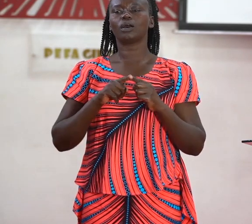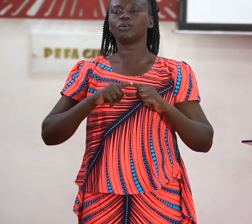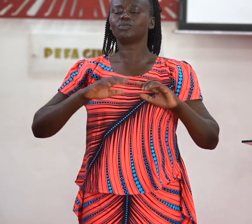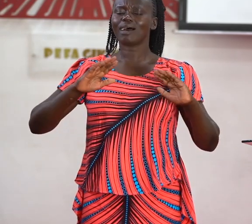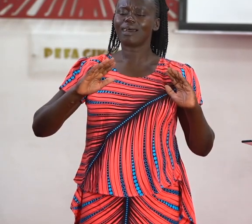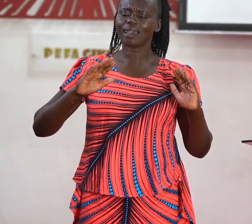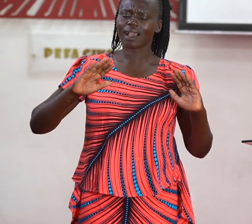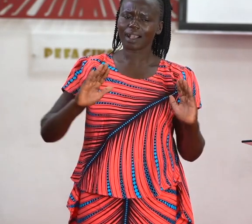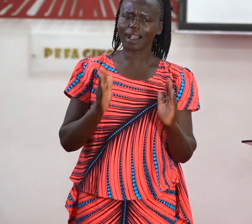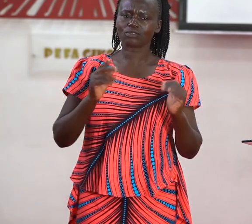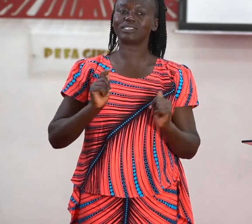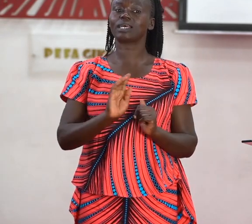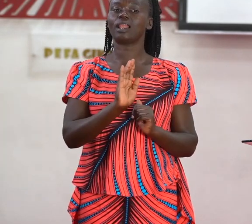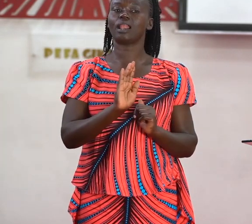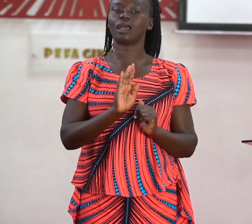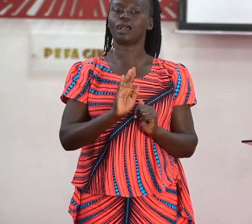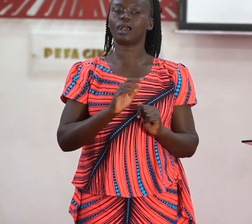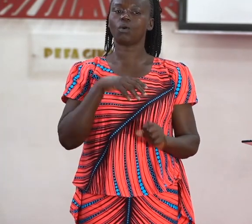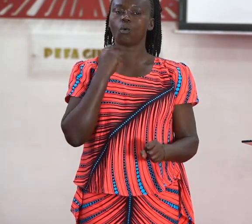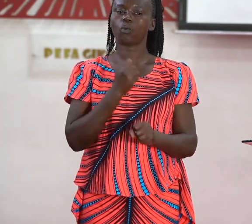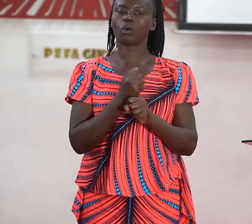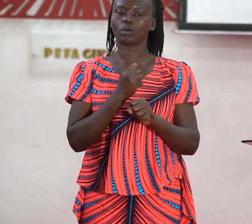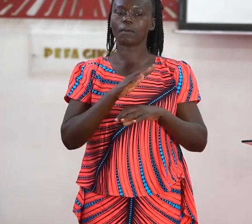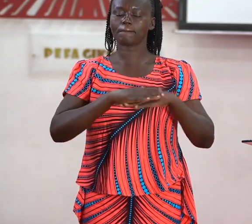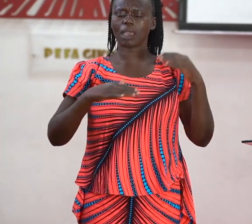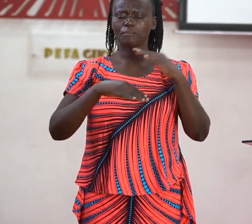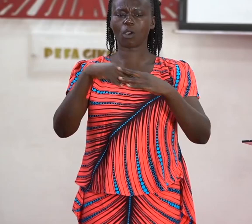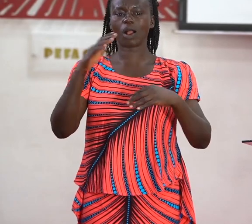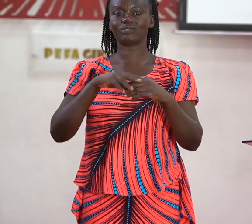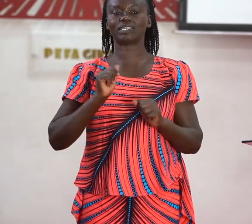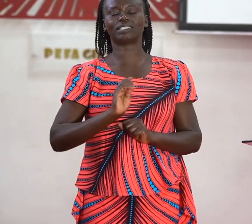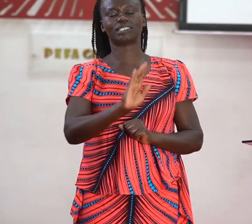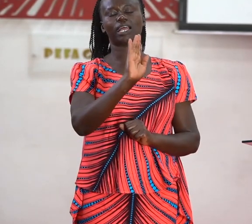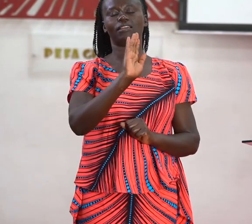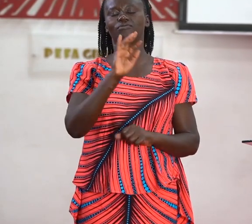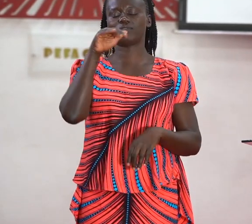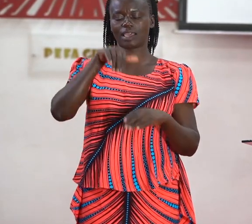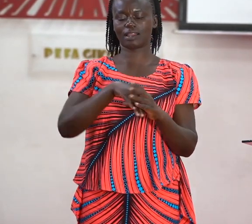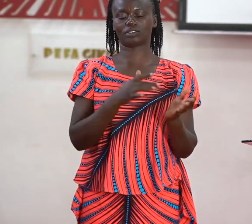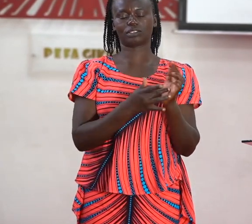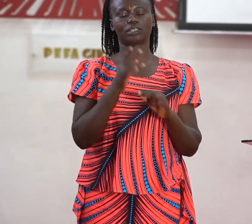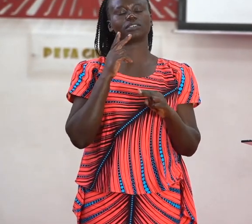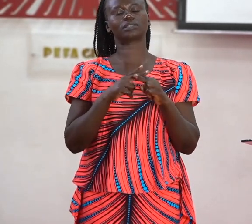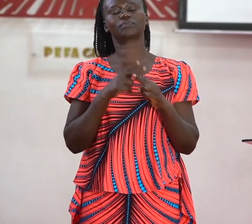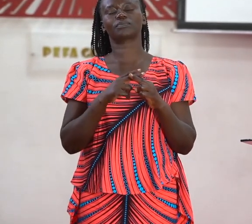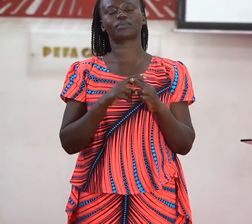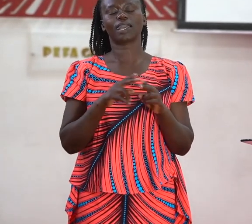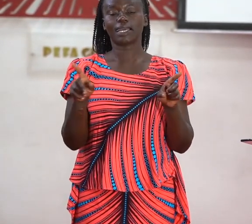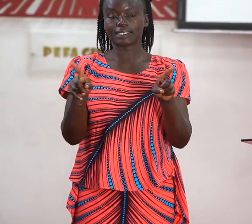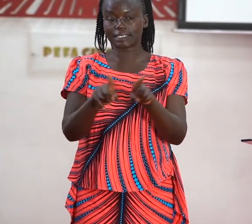in yourself. Ujichoche, ujijaze, in the name of Jesus Christ. I would also